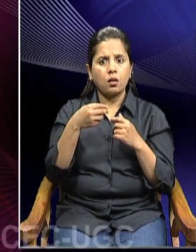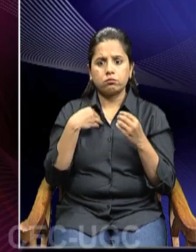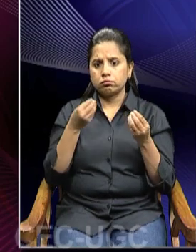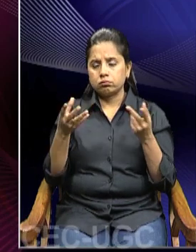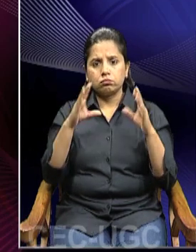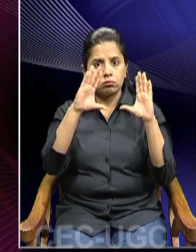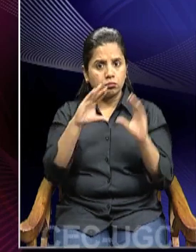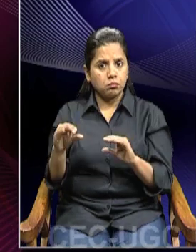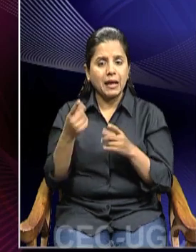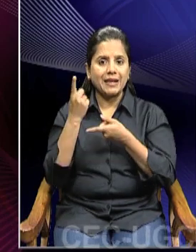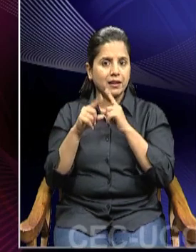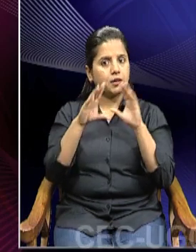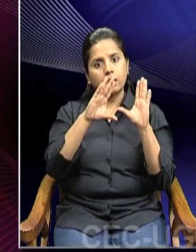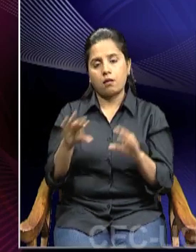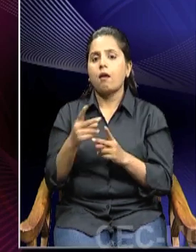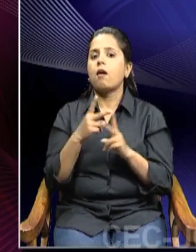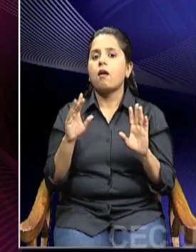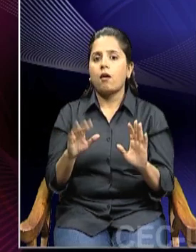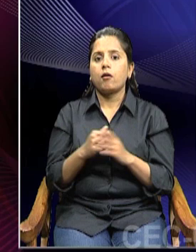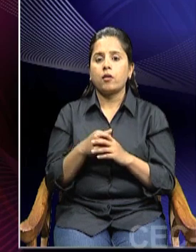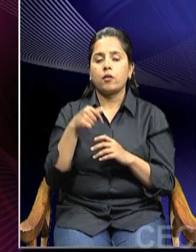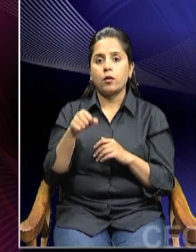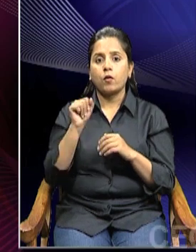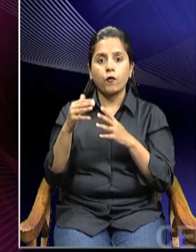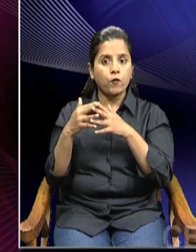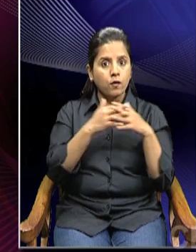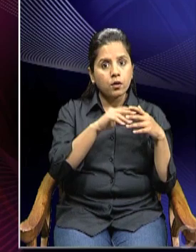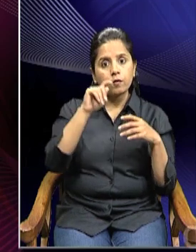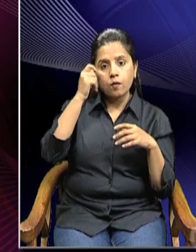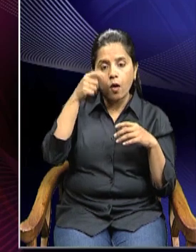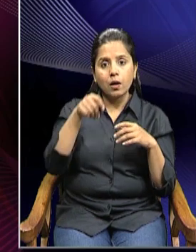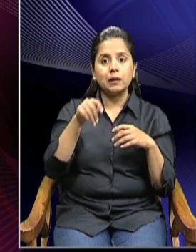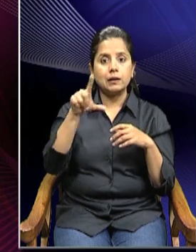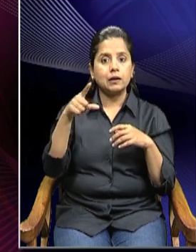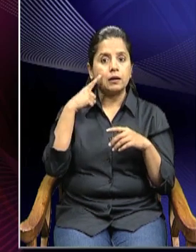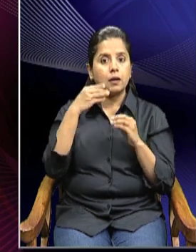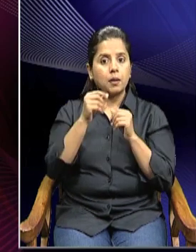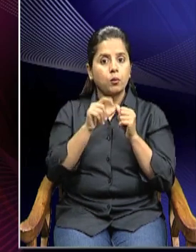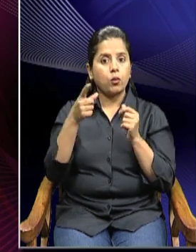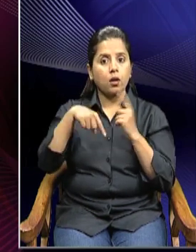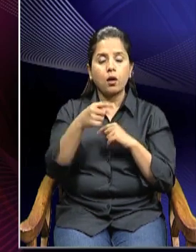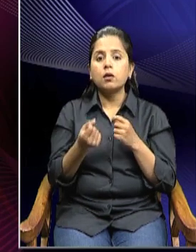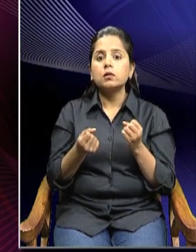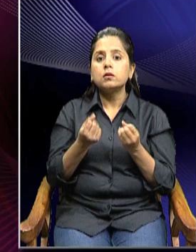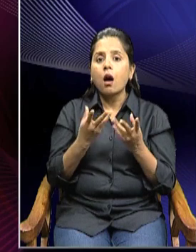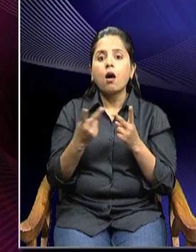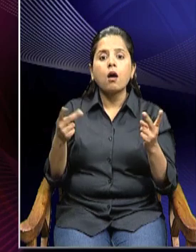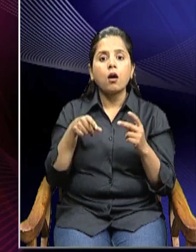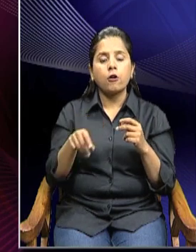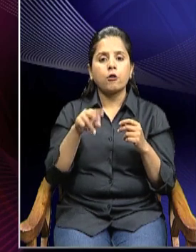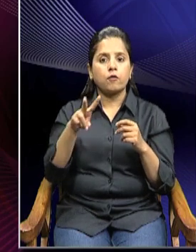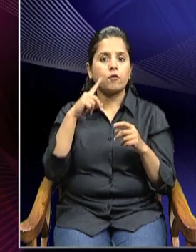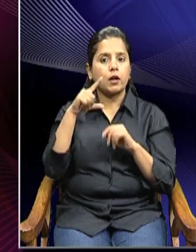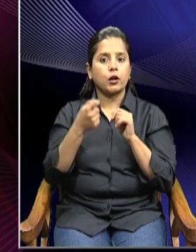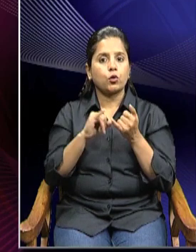an end of history, that Western liberal democracy had come out victorious and all